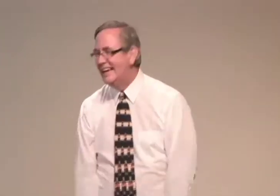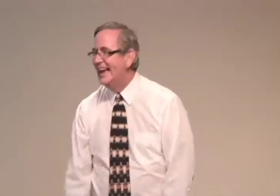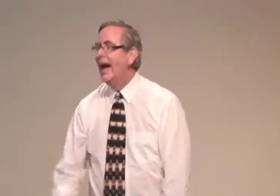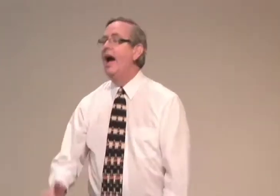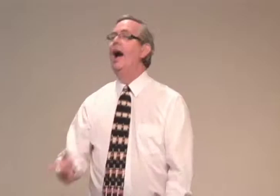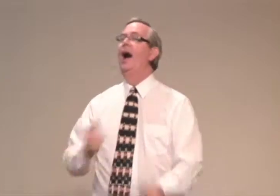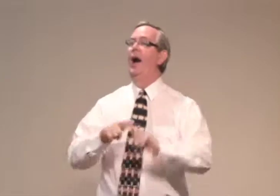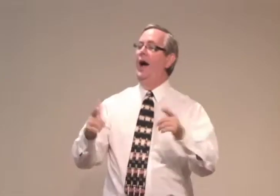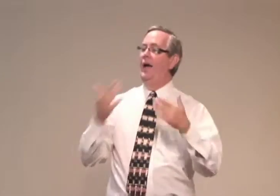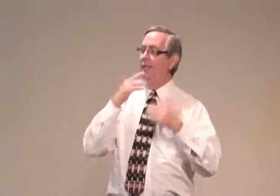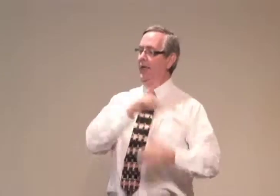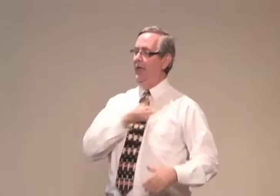that way.